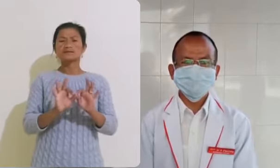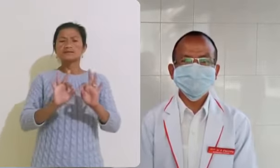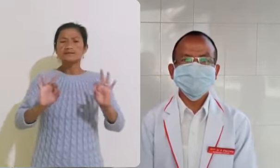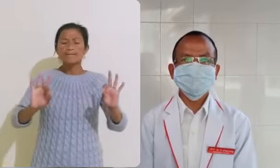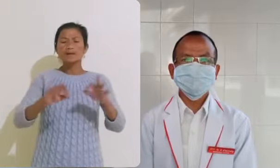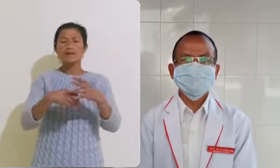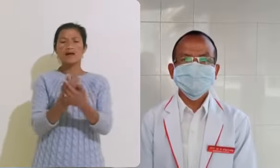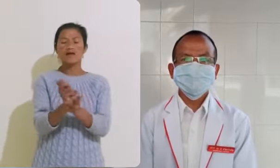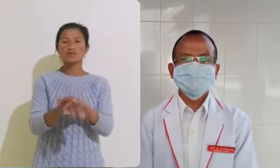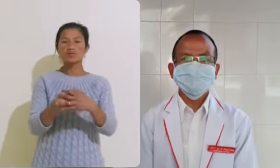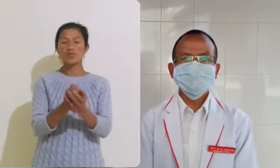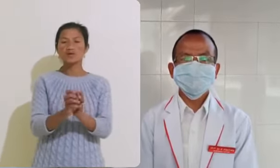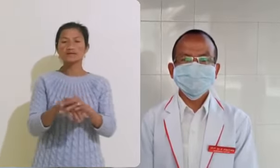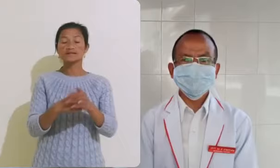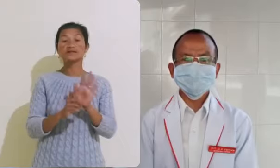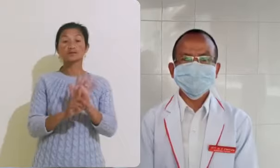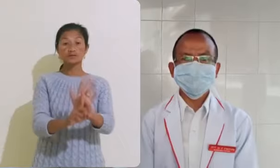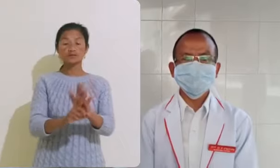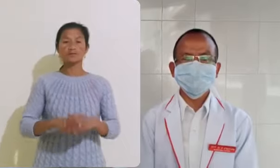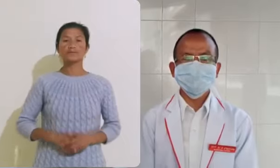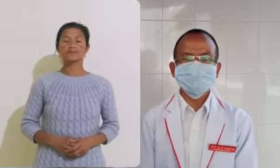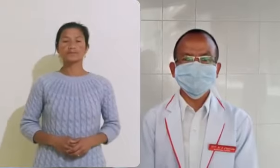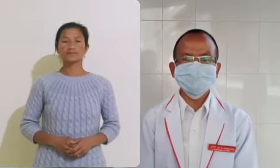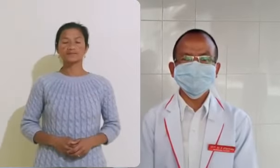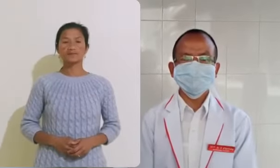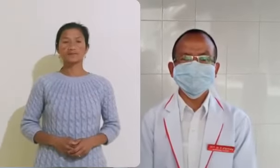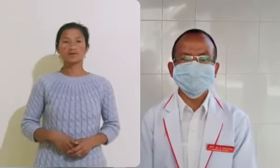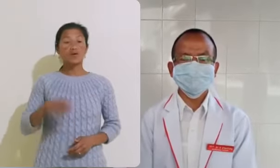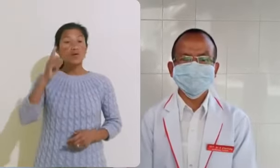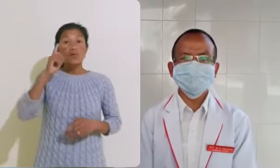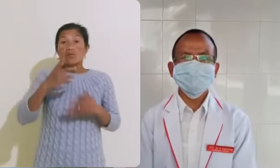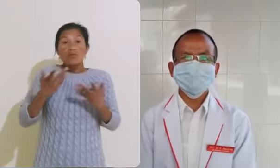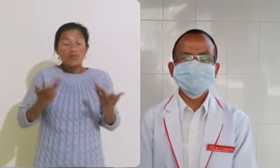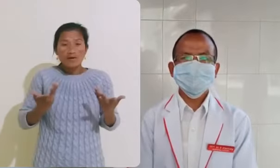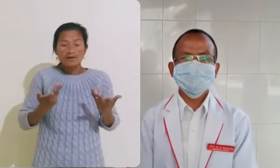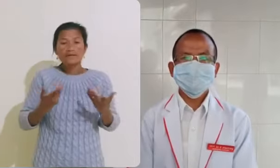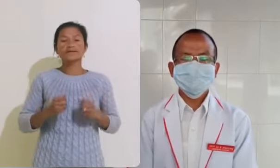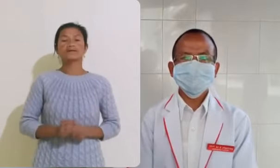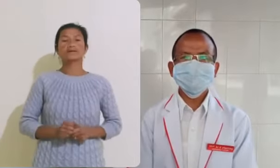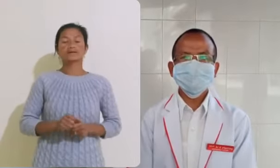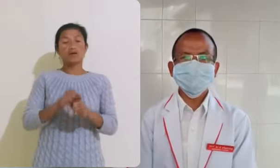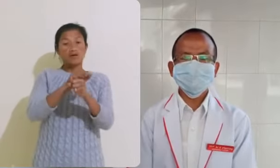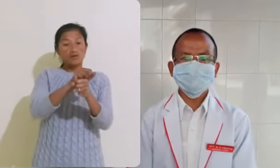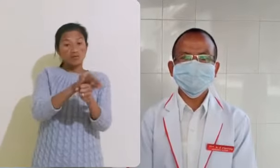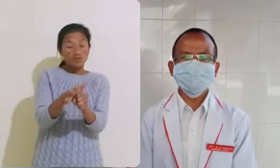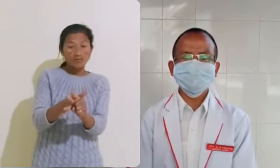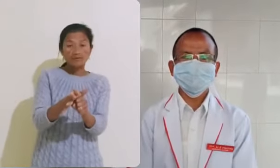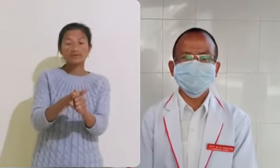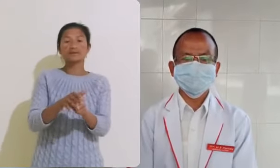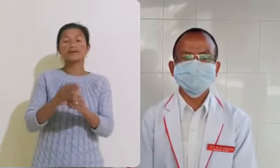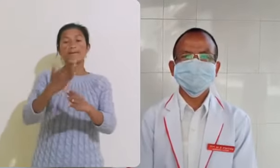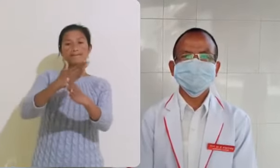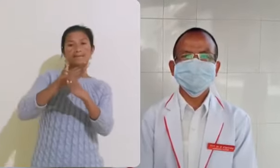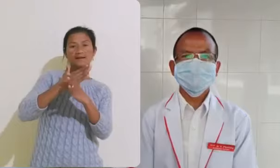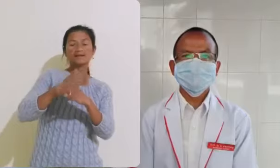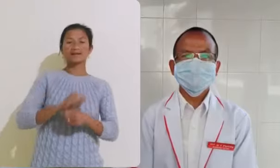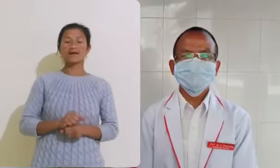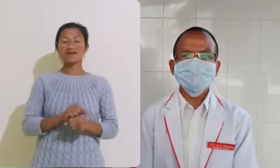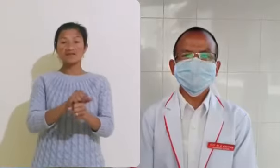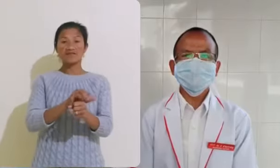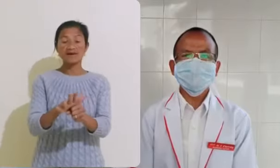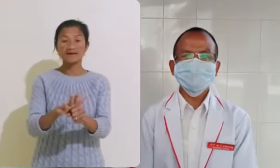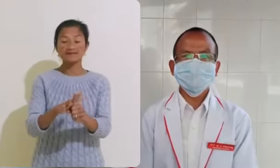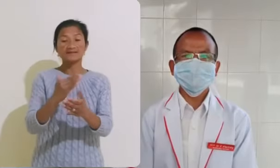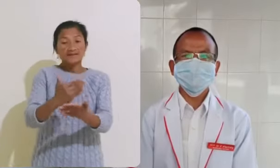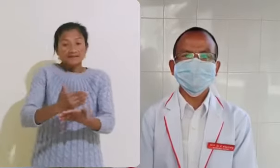hand washing. In the context of COVID-19 prevention and to stay safe from the virus,